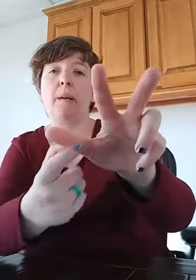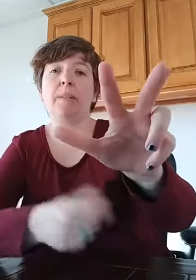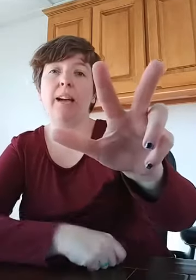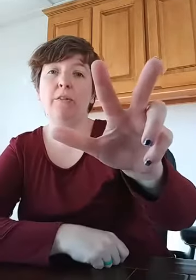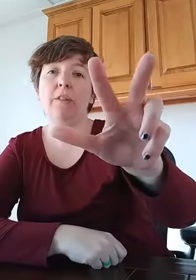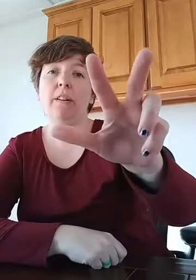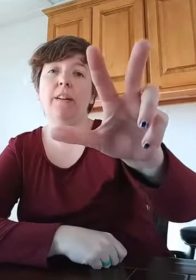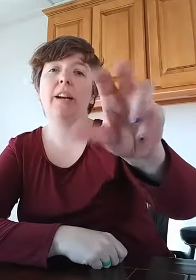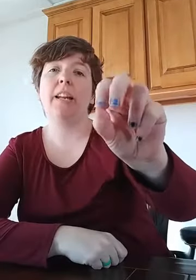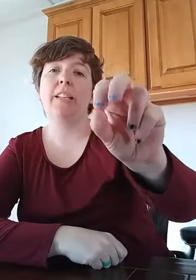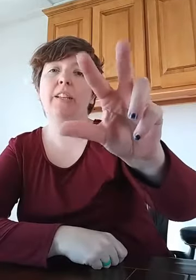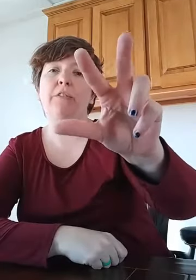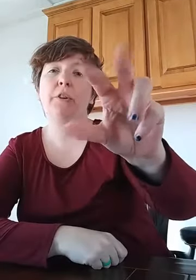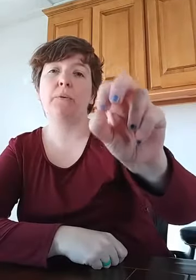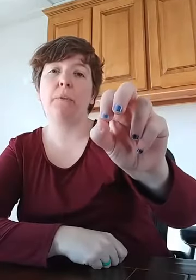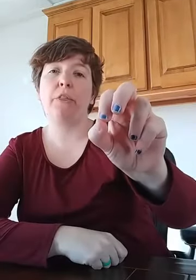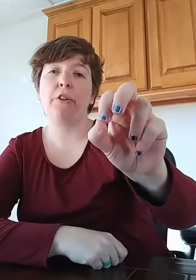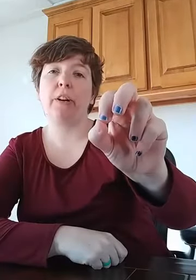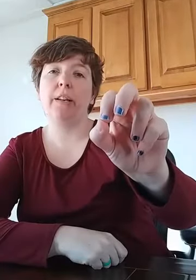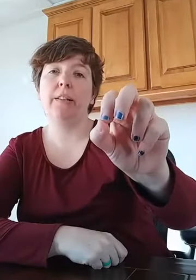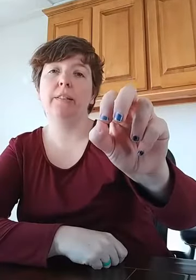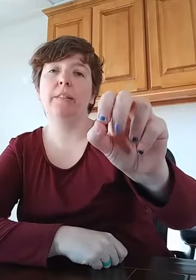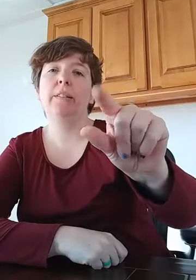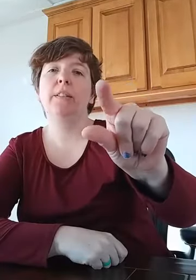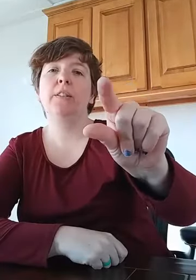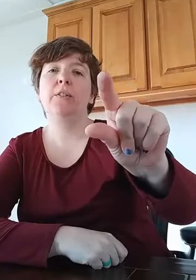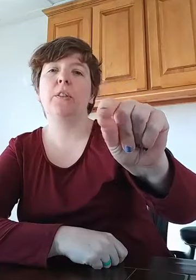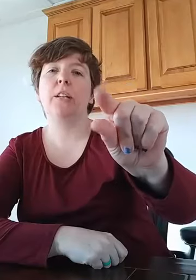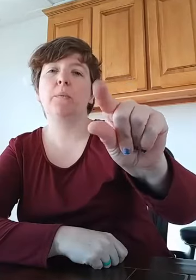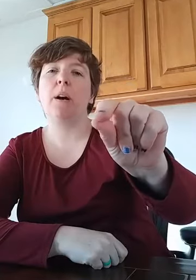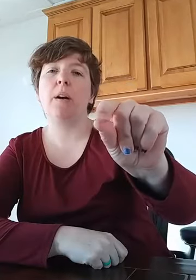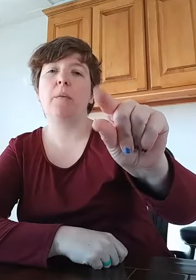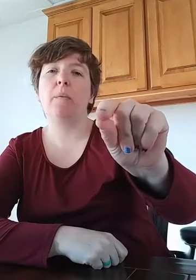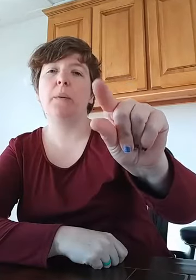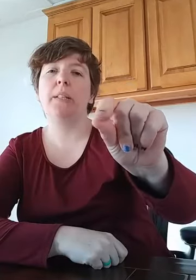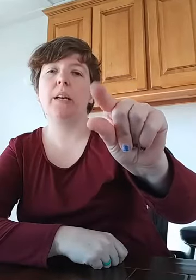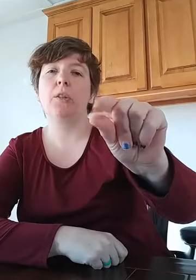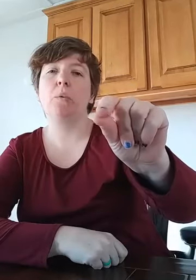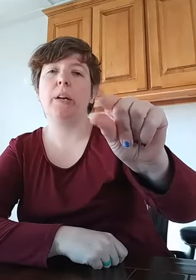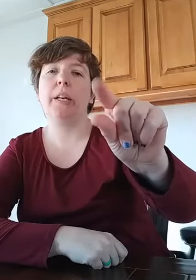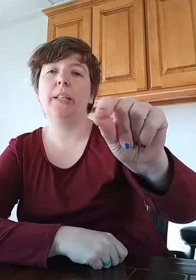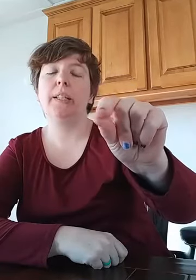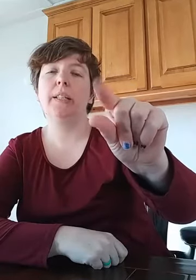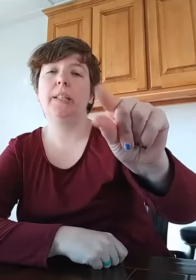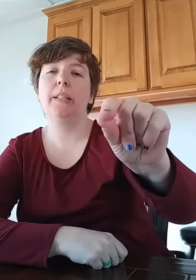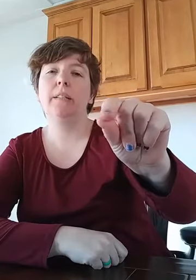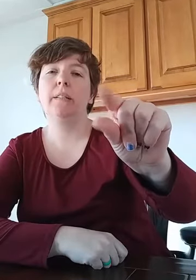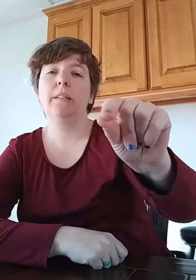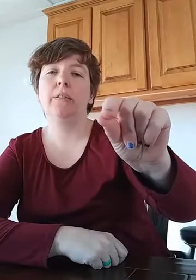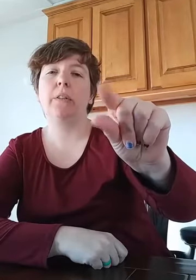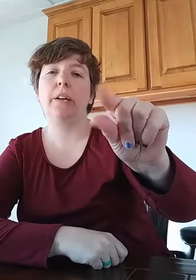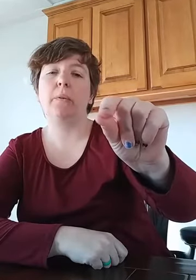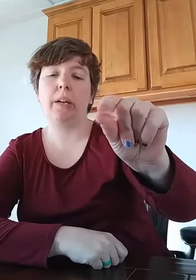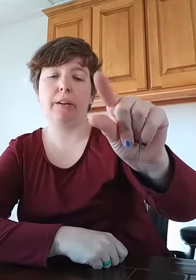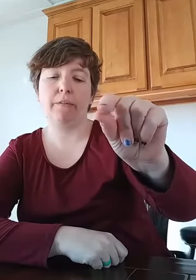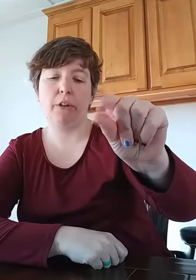out and it's confused with 30. So that's why we sign 20, so they don't get confused.